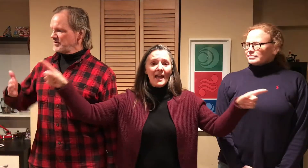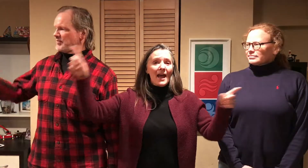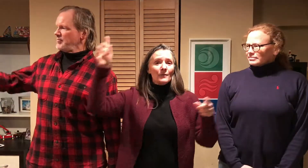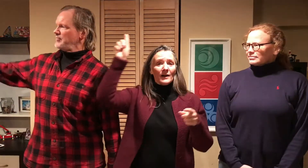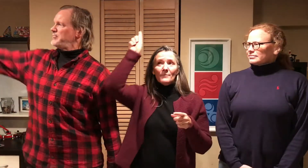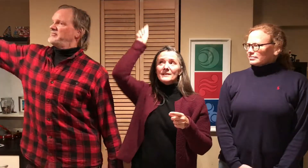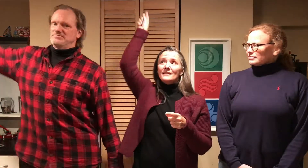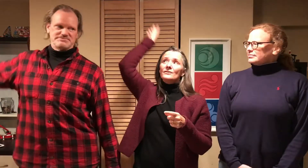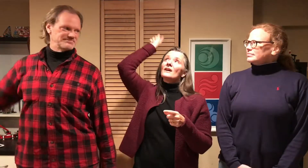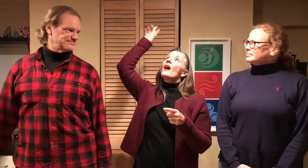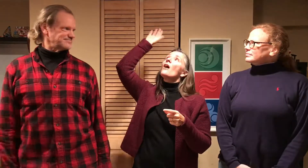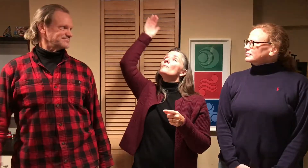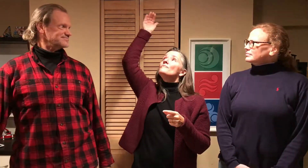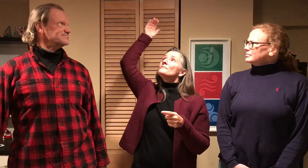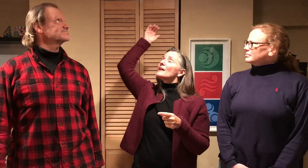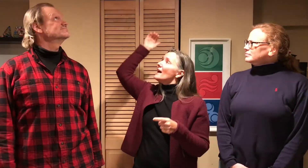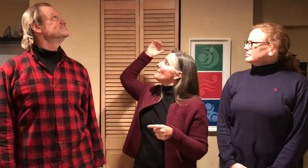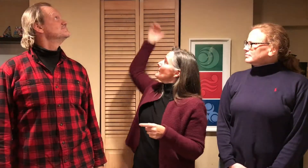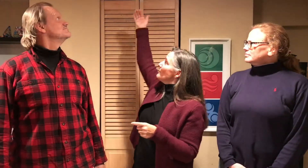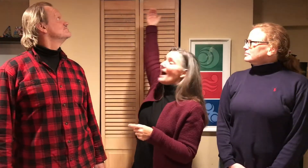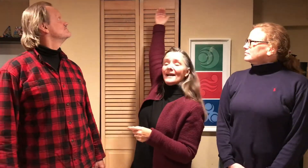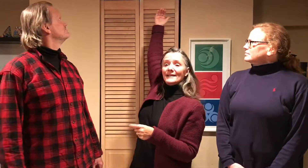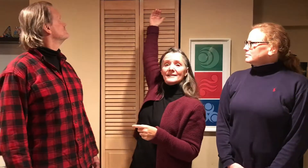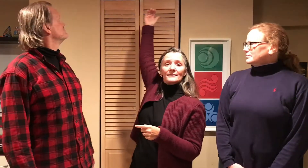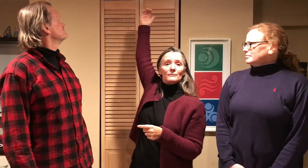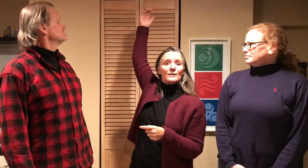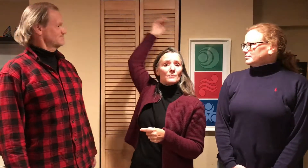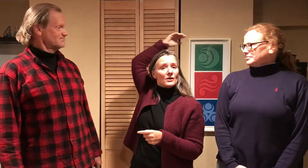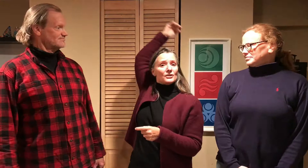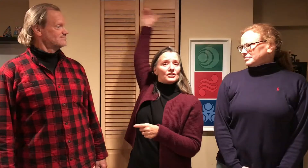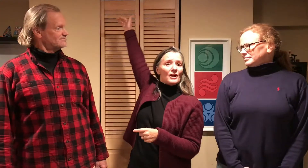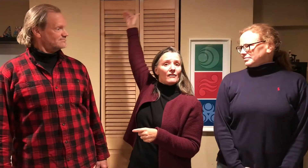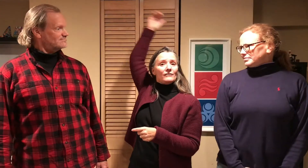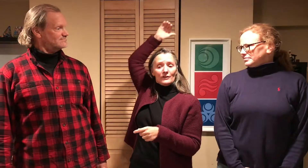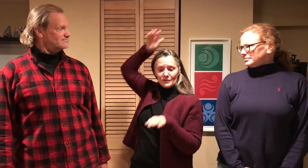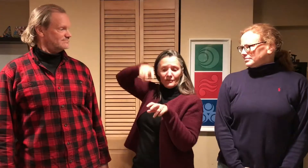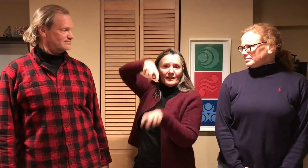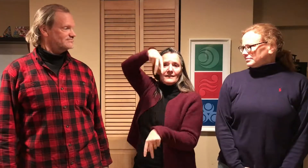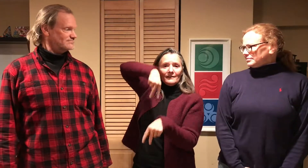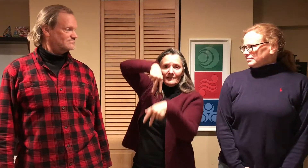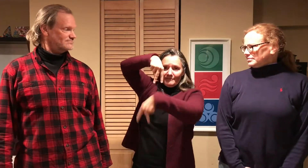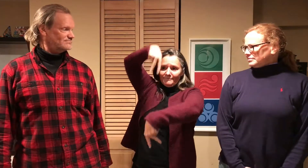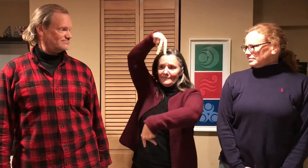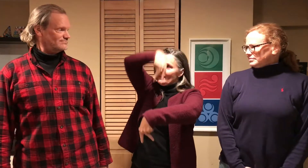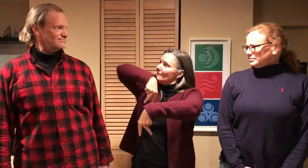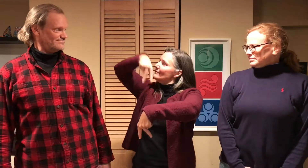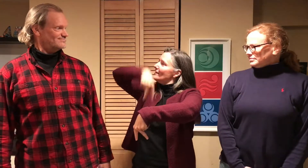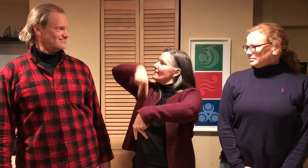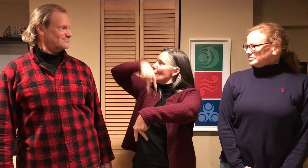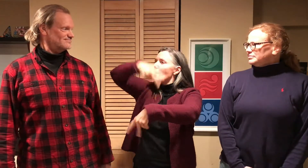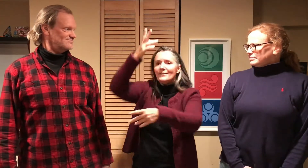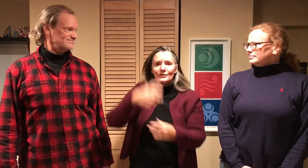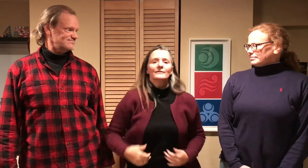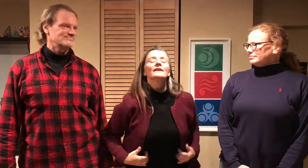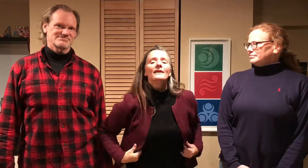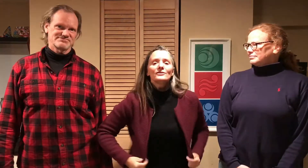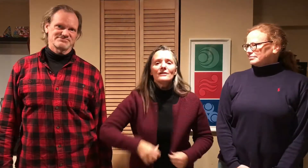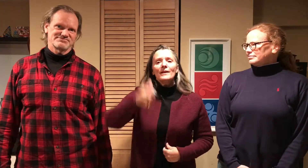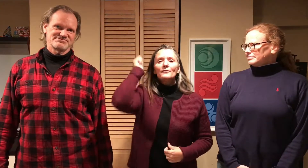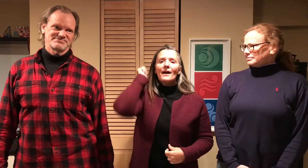and we're going to pretend there's people behind us, one more shelf, so you get a little, a riser. So they'll be on